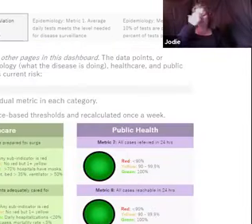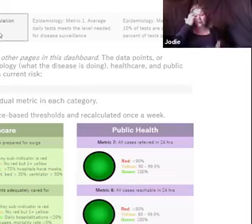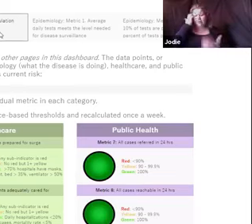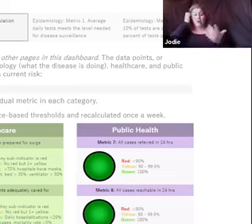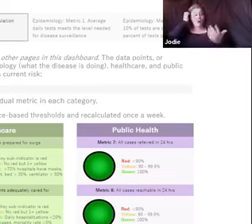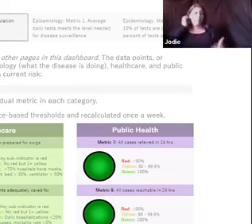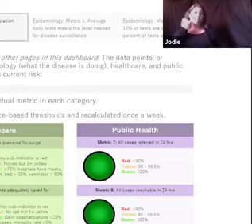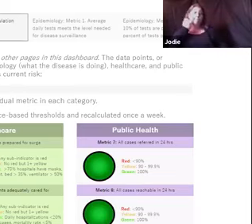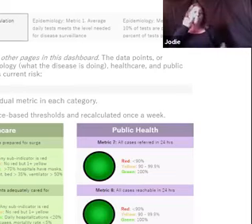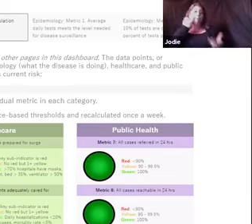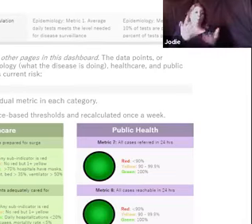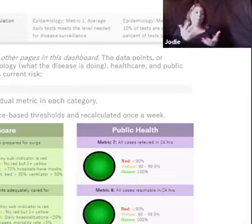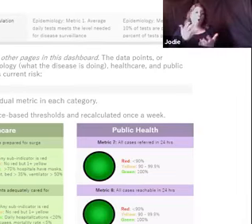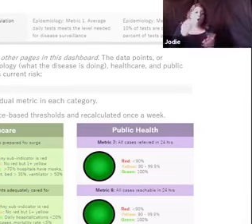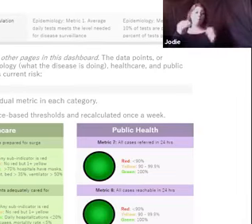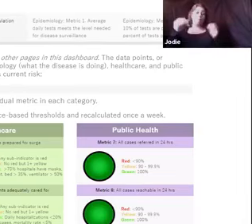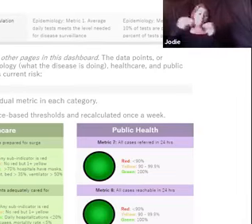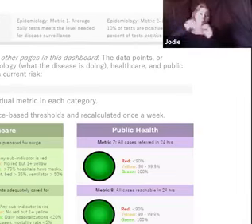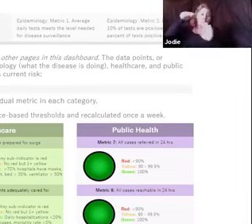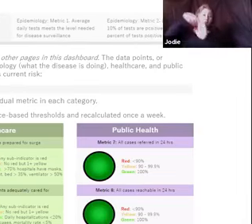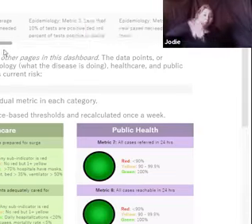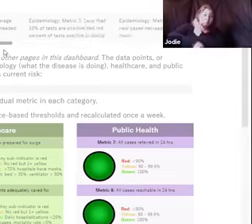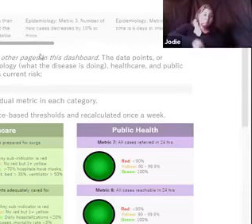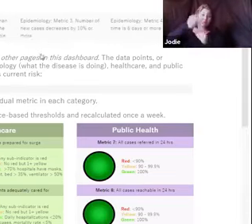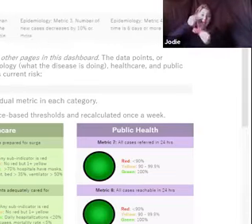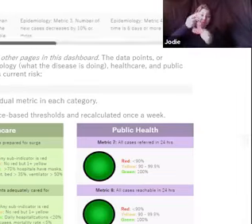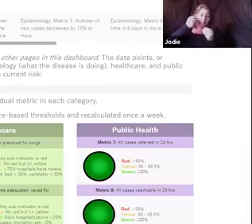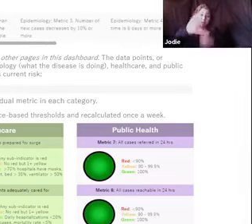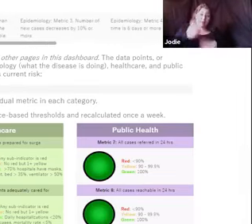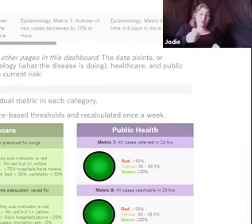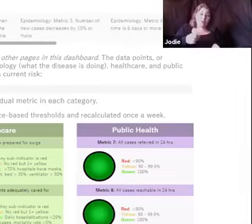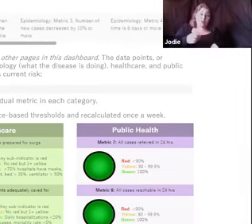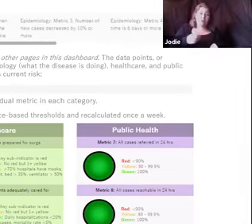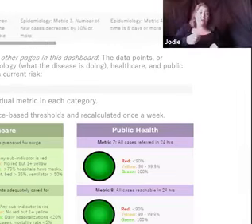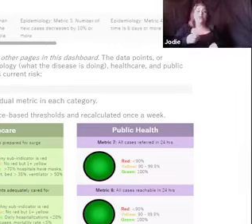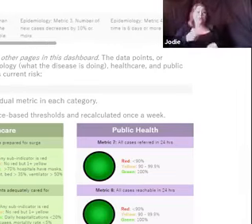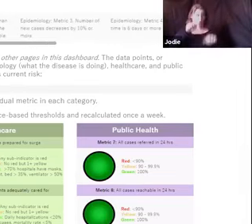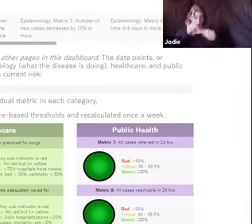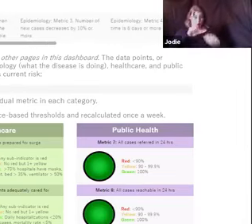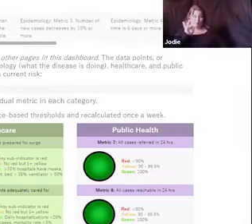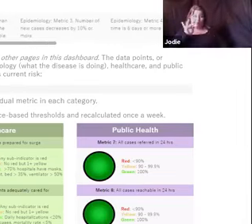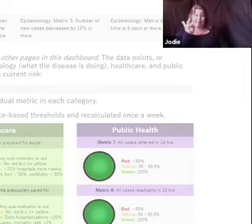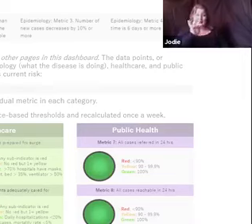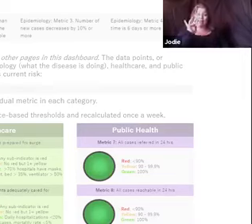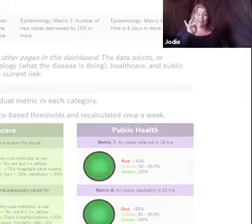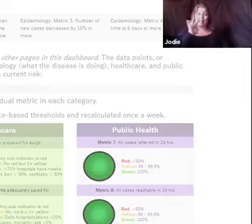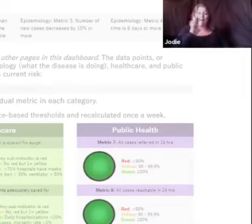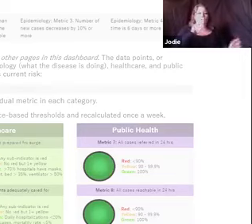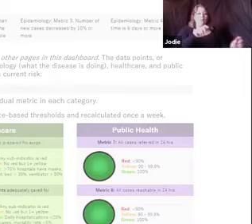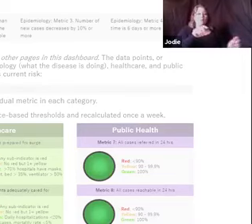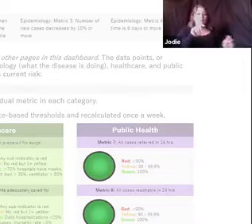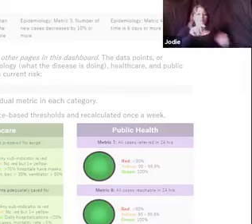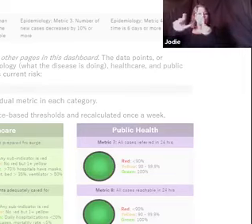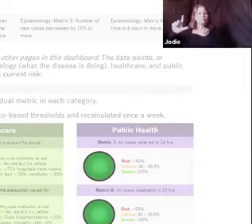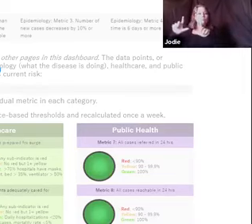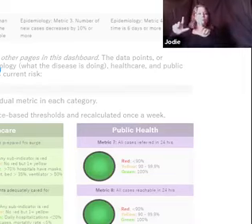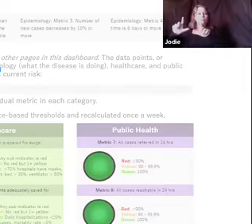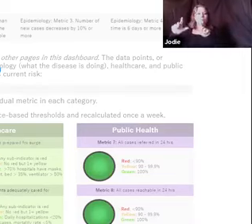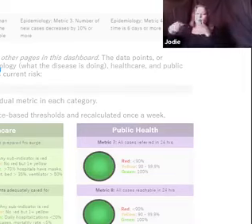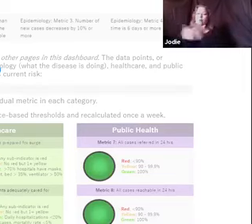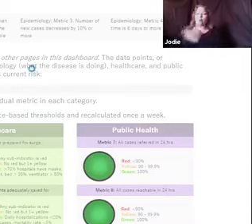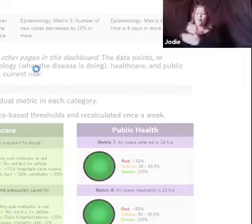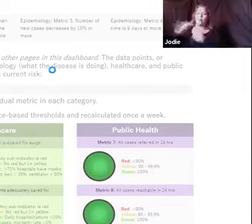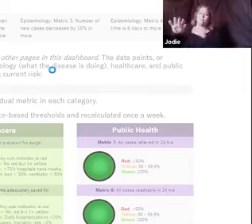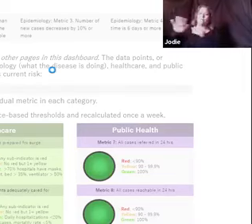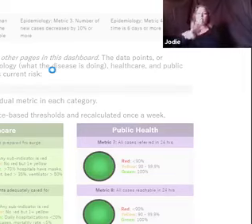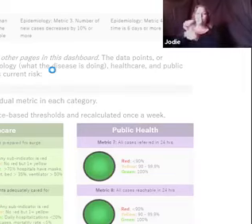more details about the data, each of the metrics have their own page, And when you click through them, you'll see that there are a